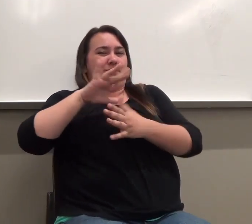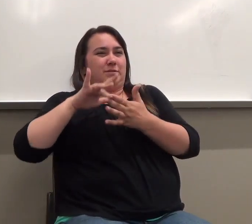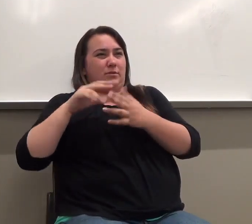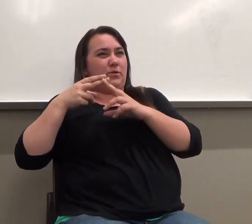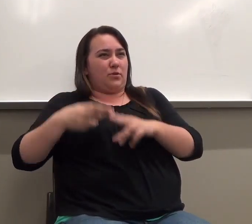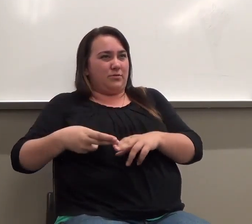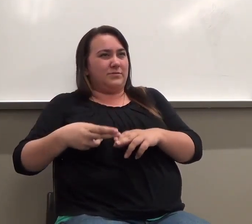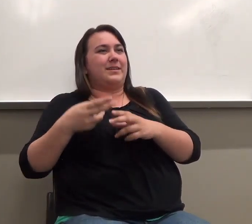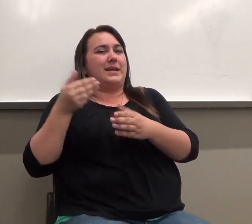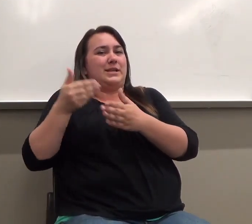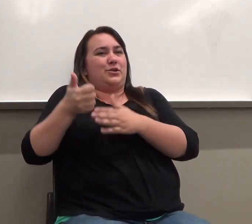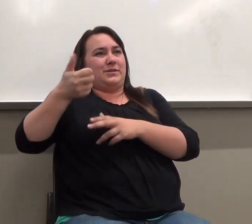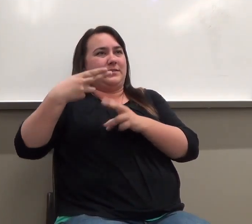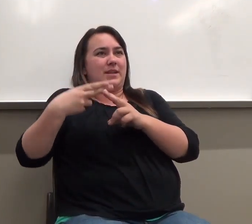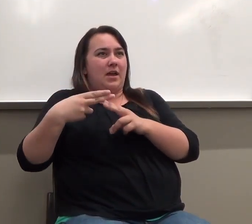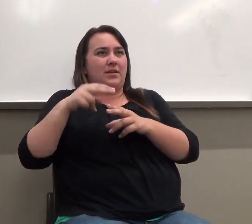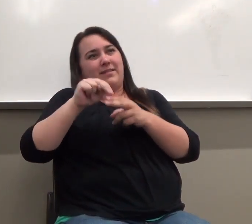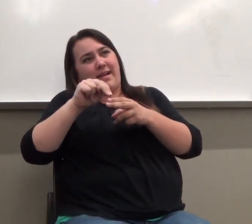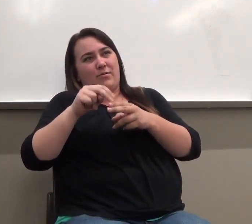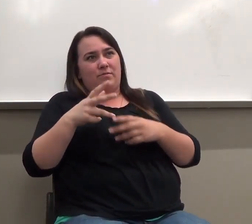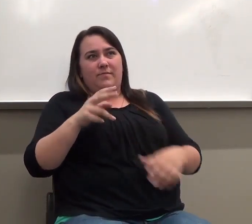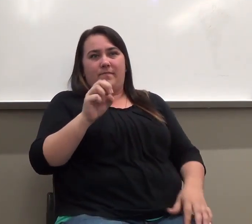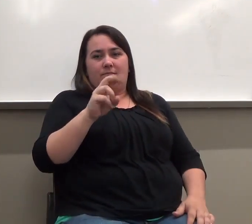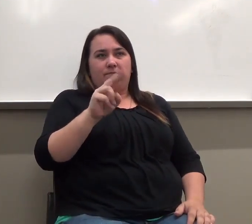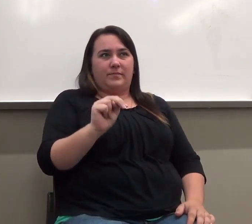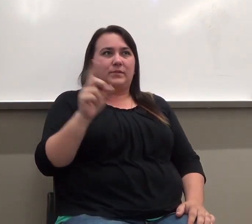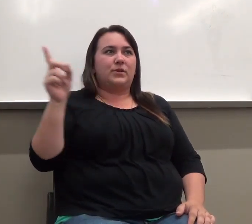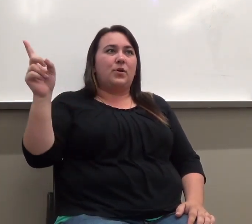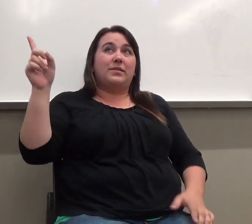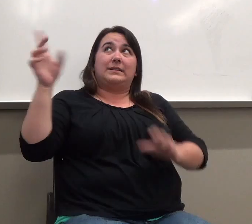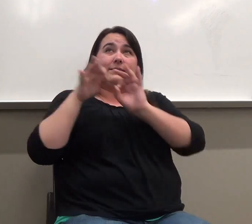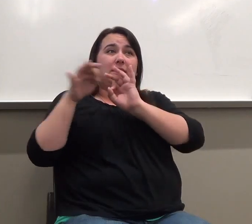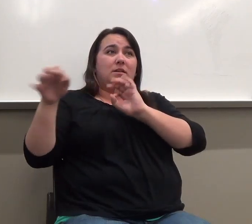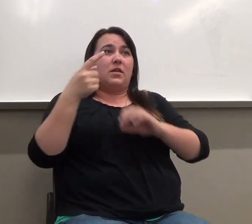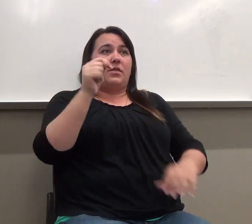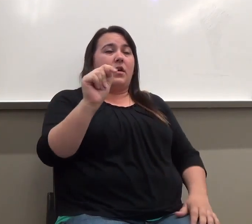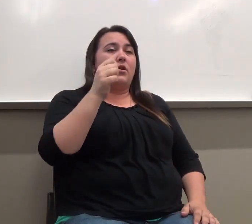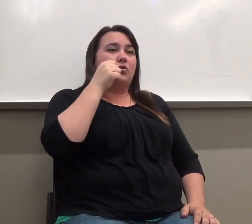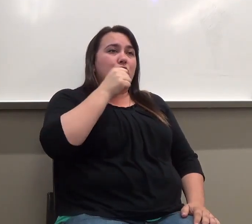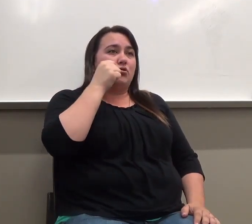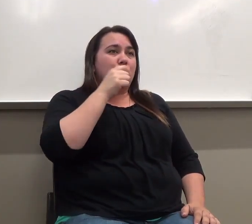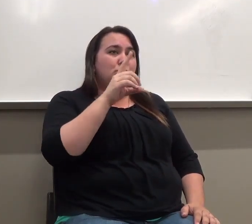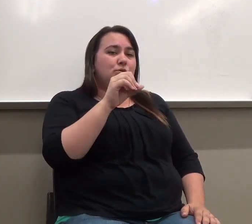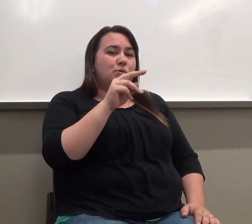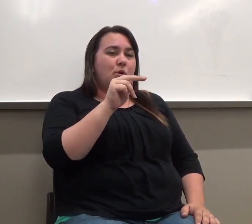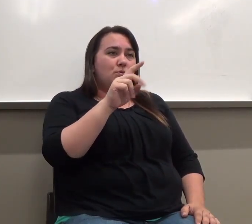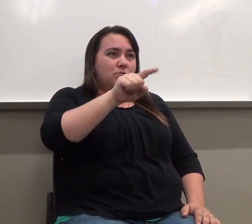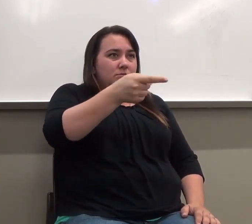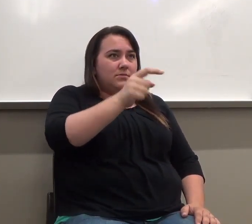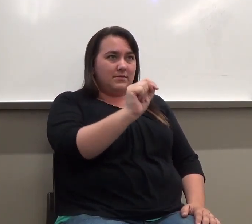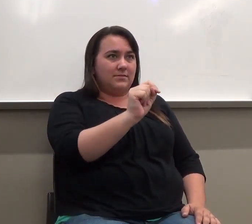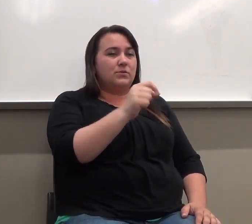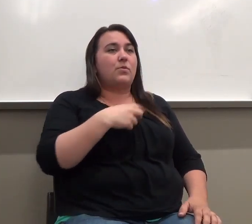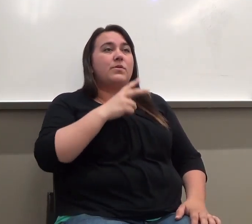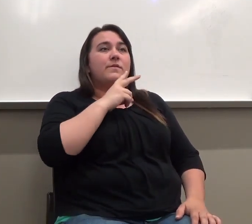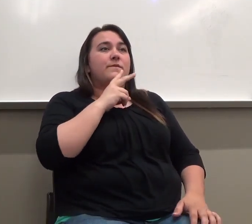obvious. The girl don't, the girl doesn't. In other words, the verb immediately follows the